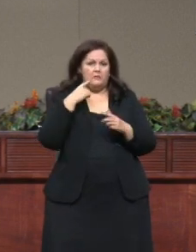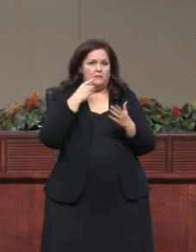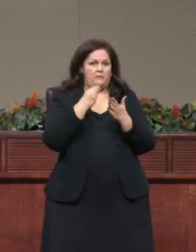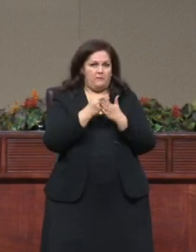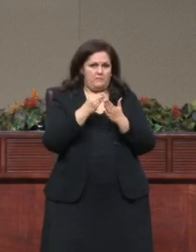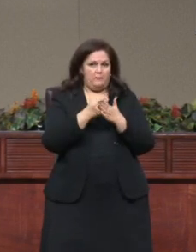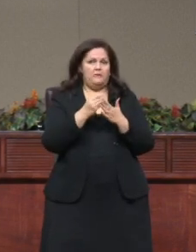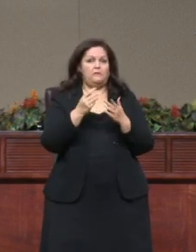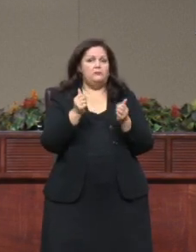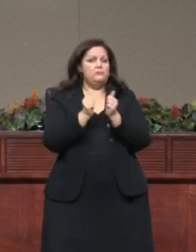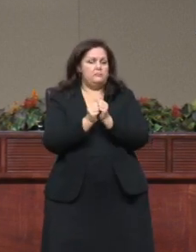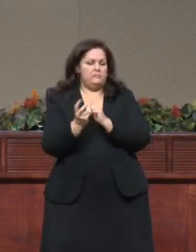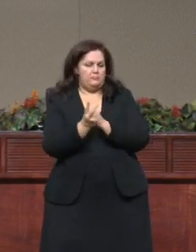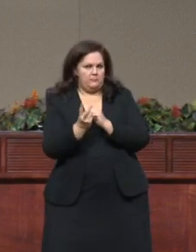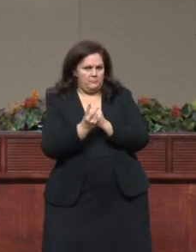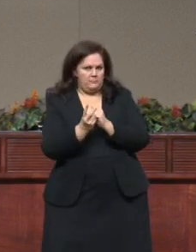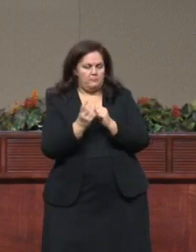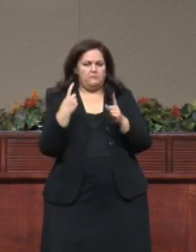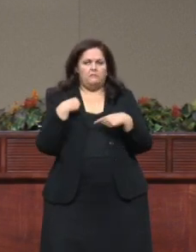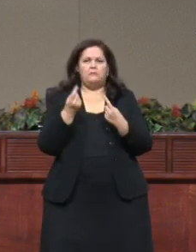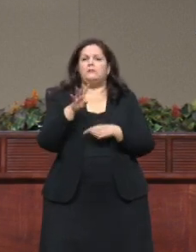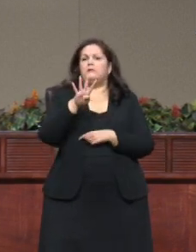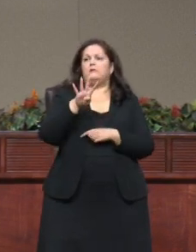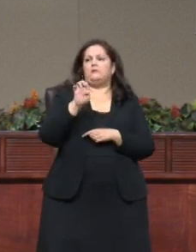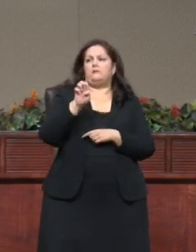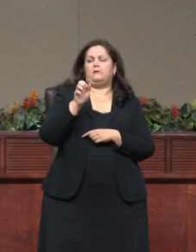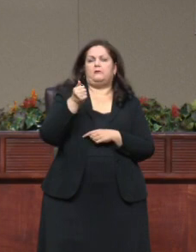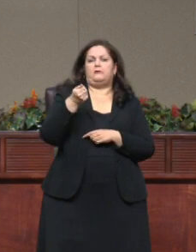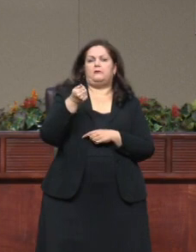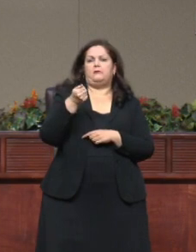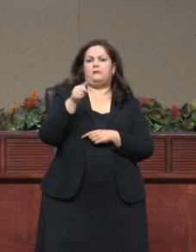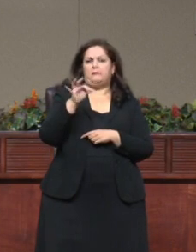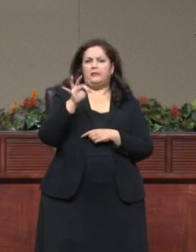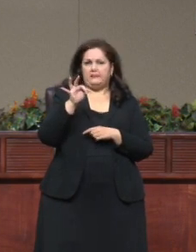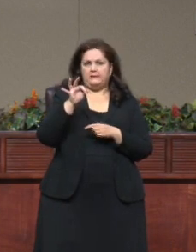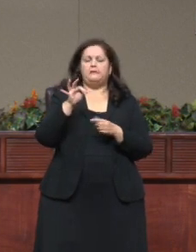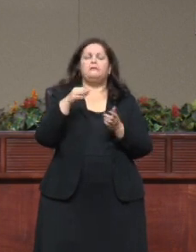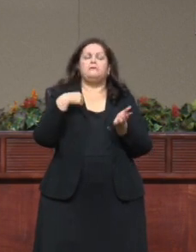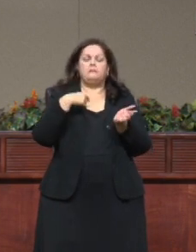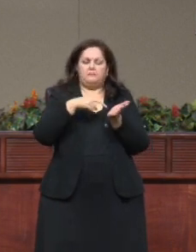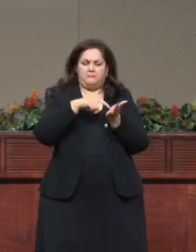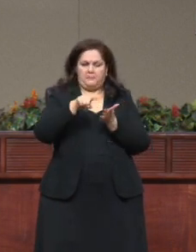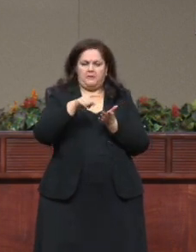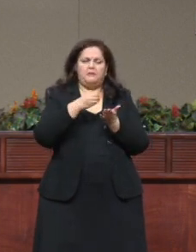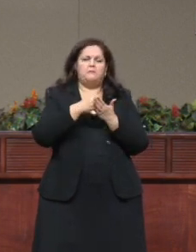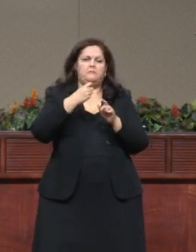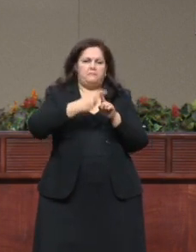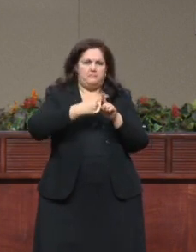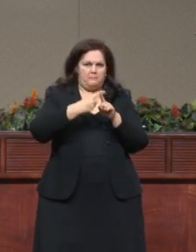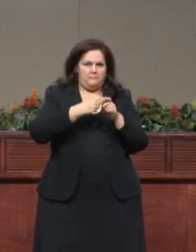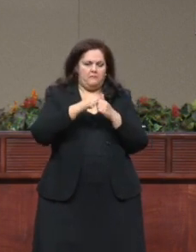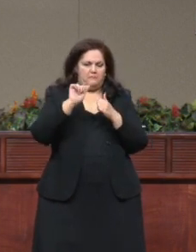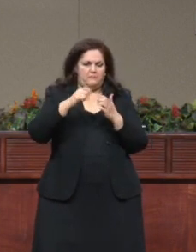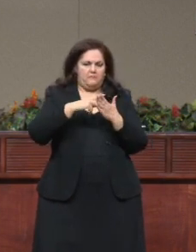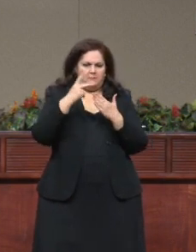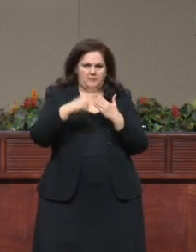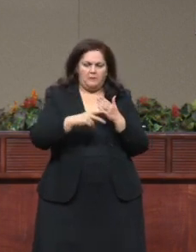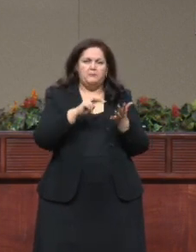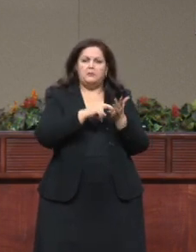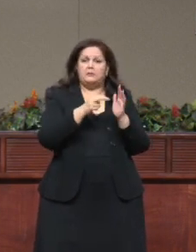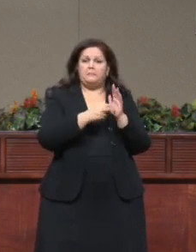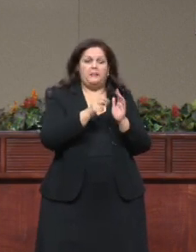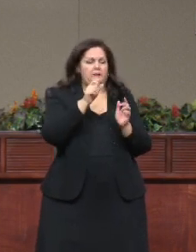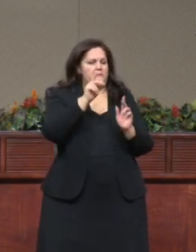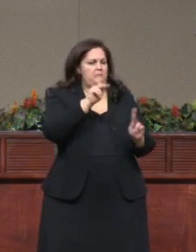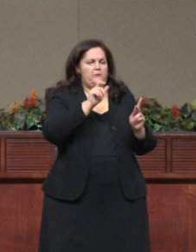together. So far, 419 landlords will be paid back rent through the program, preventing their tenants from